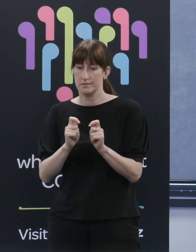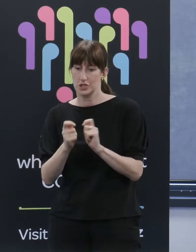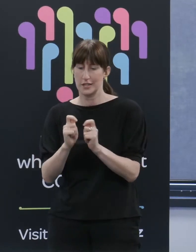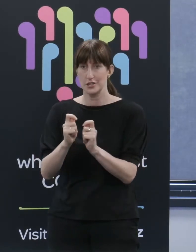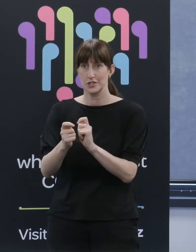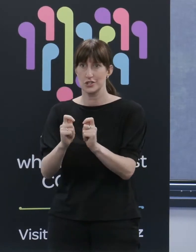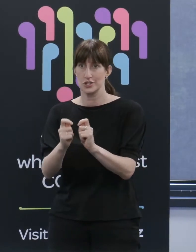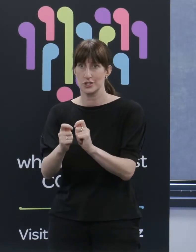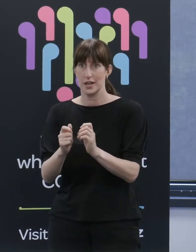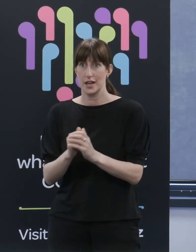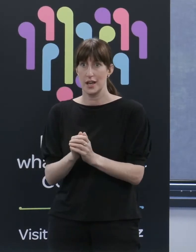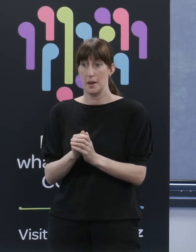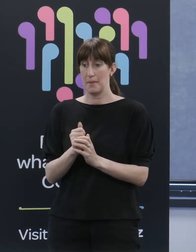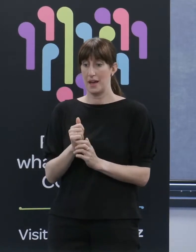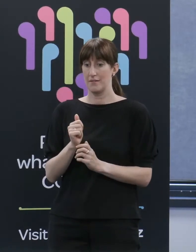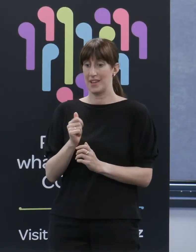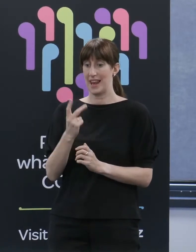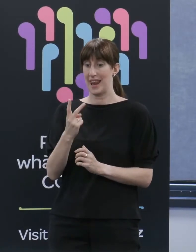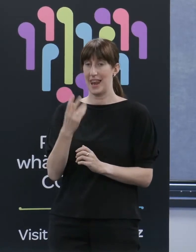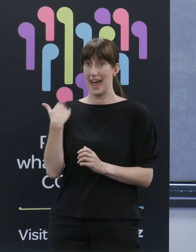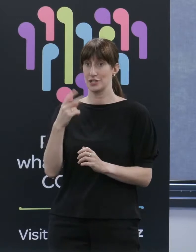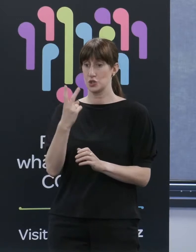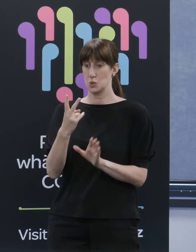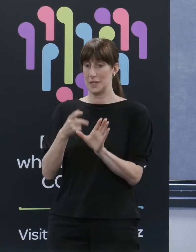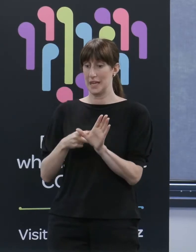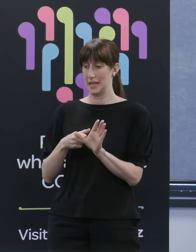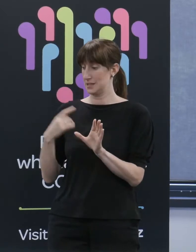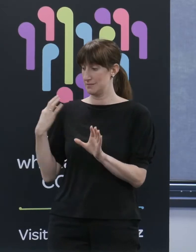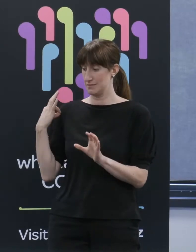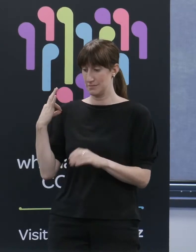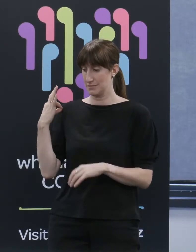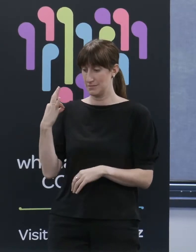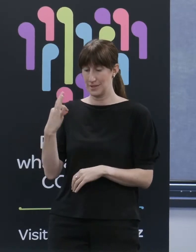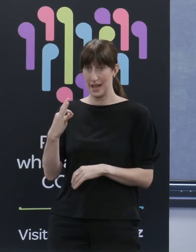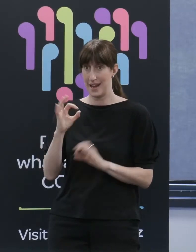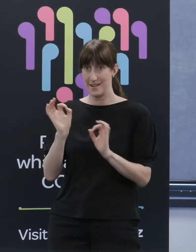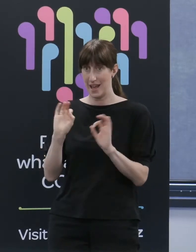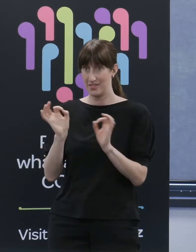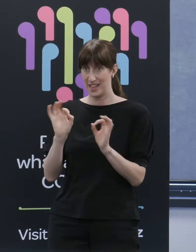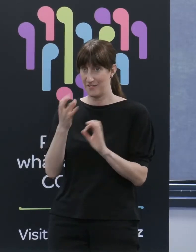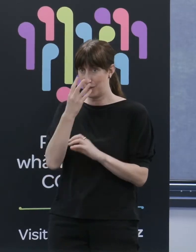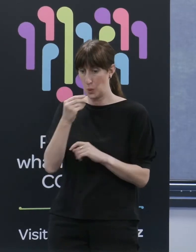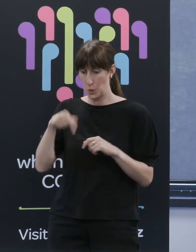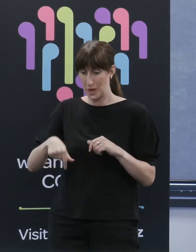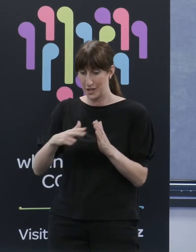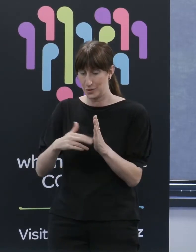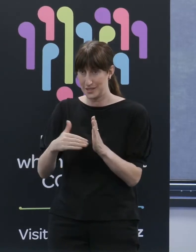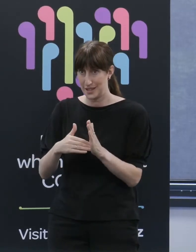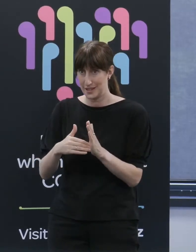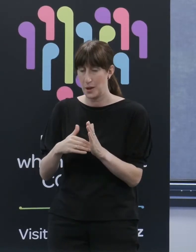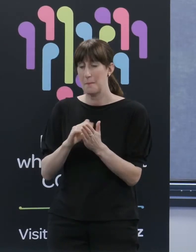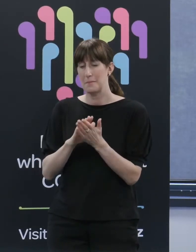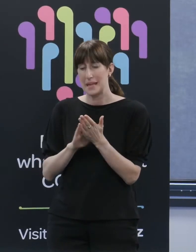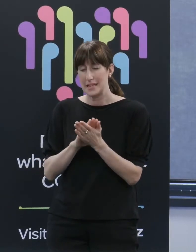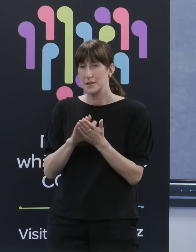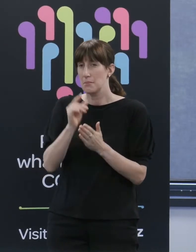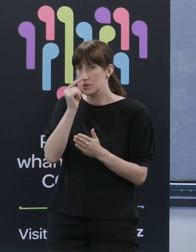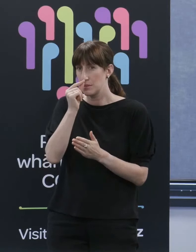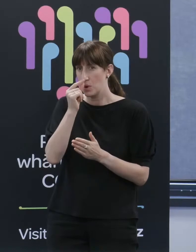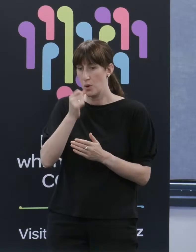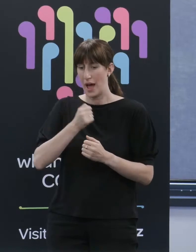the subtypes, that could mean that there is a lower level of immunity than we would usually see. So